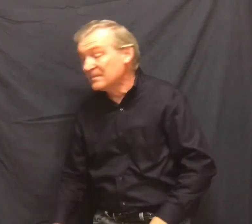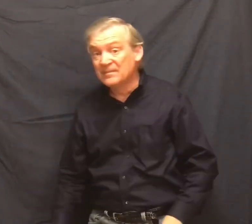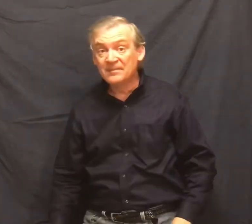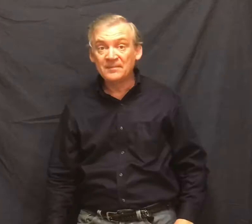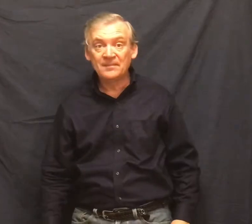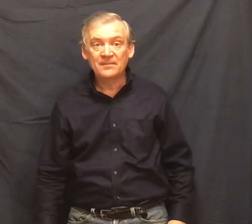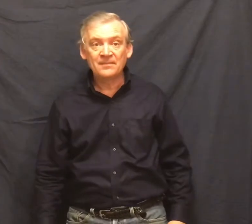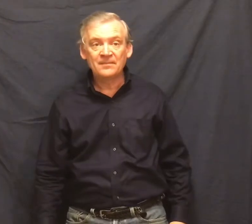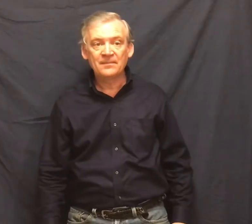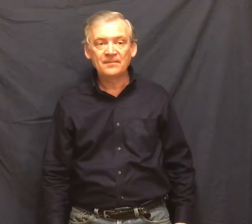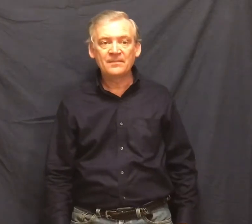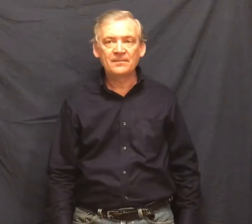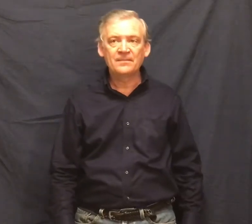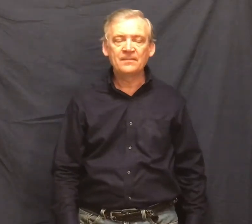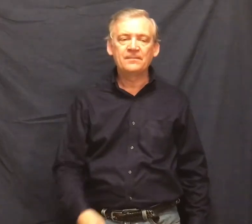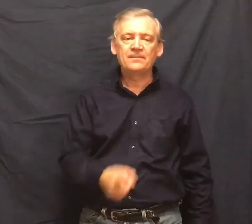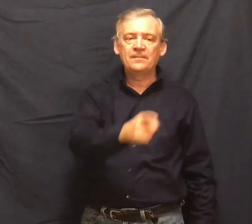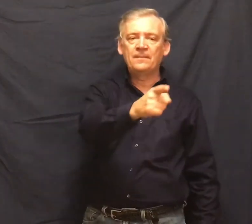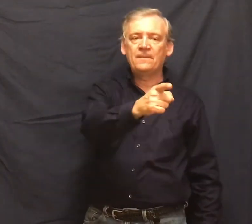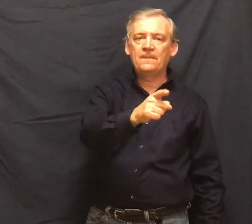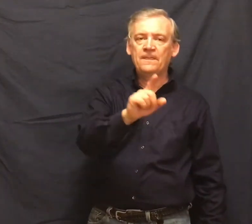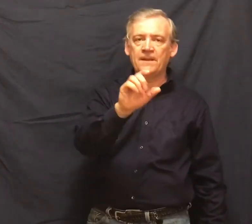The Skinner had been studying the old dog with calm eyes.